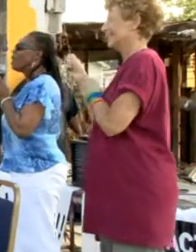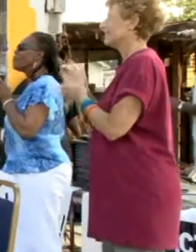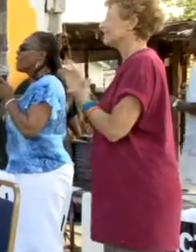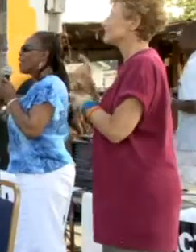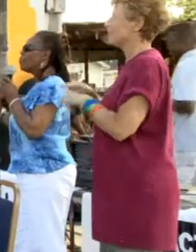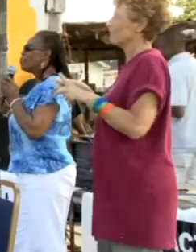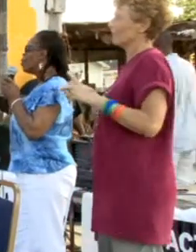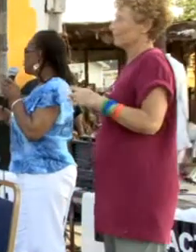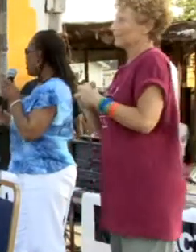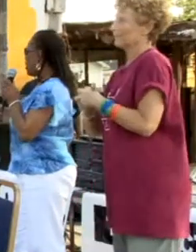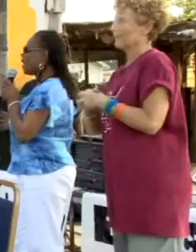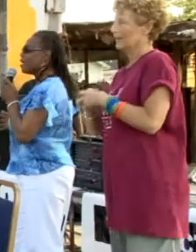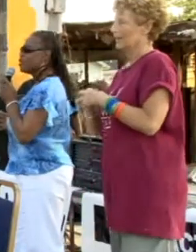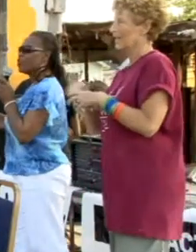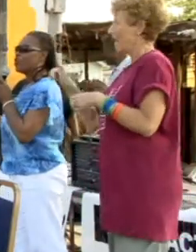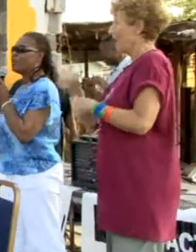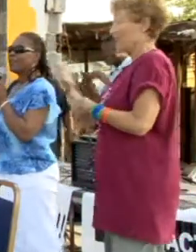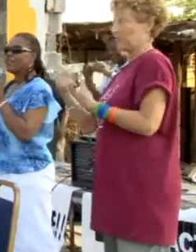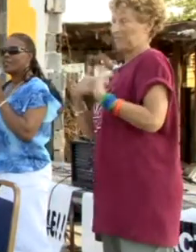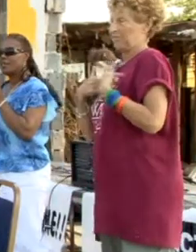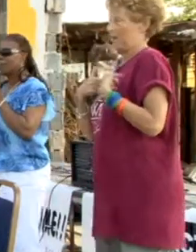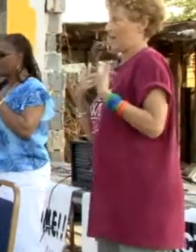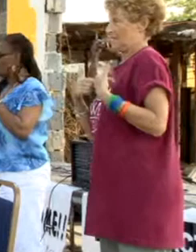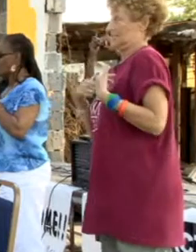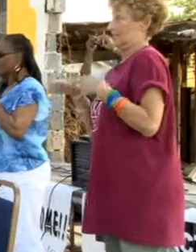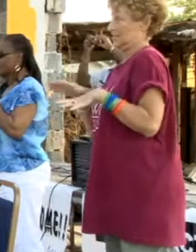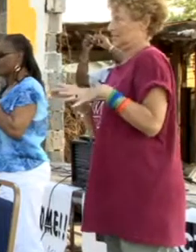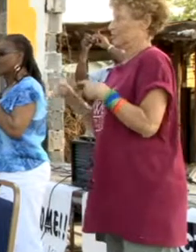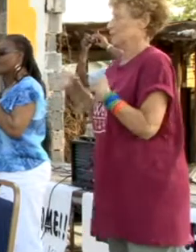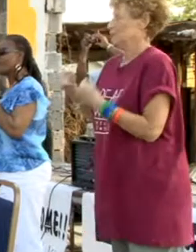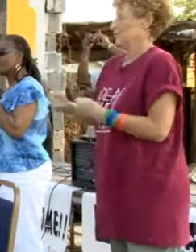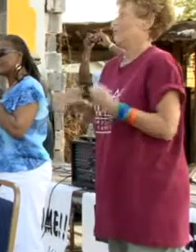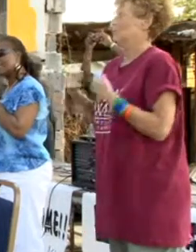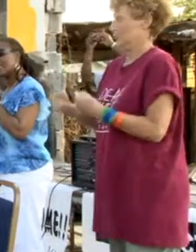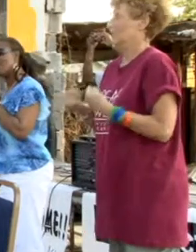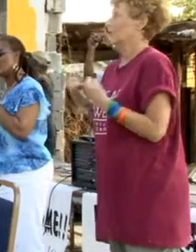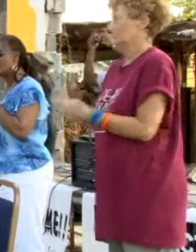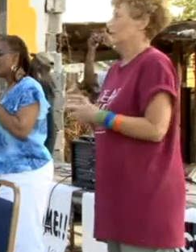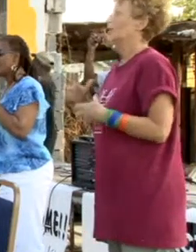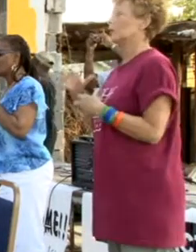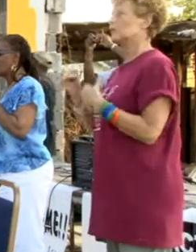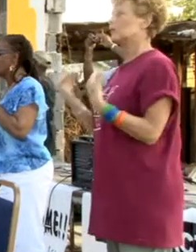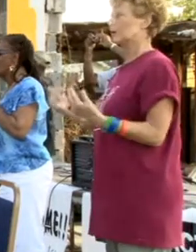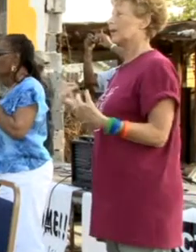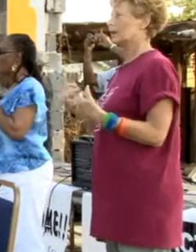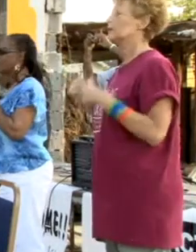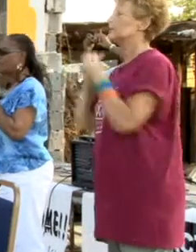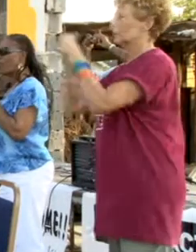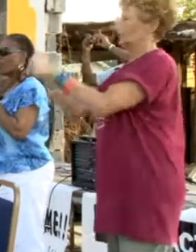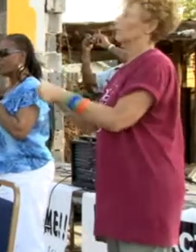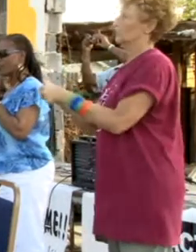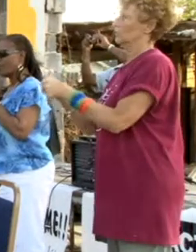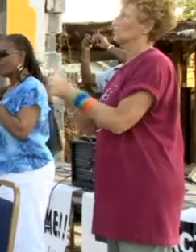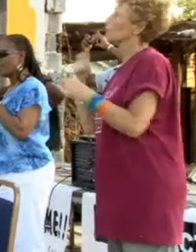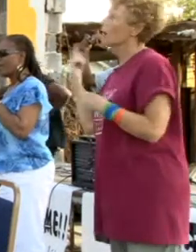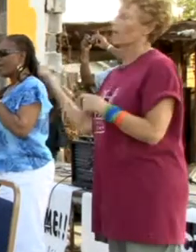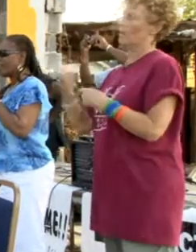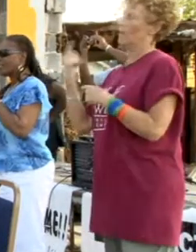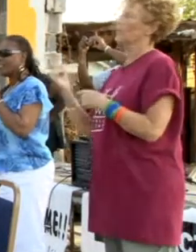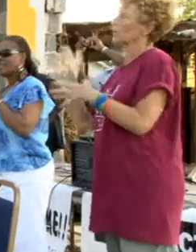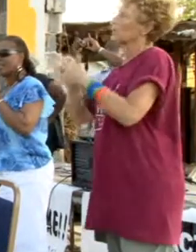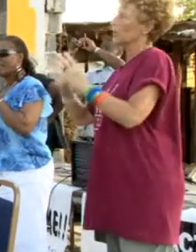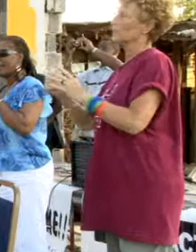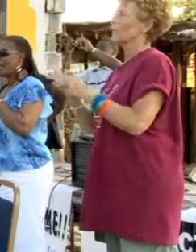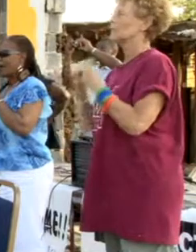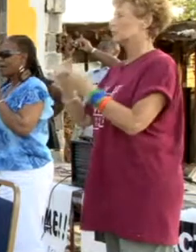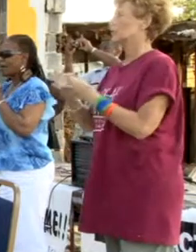But anyway, every move I made, just a struggle. So the struggle continues. So we are always part of the struggle. And